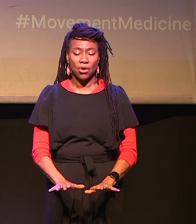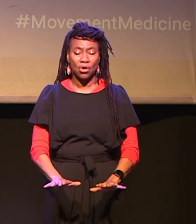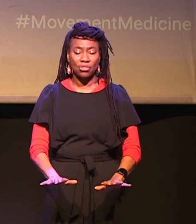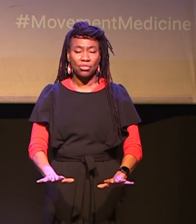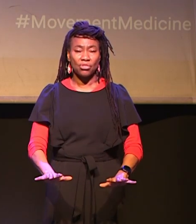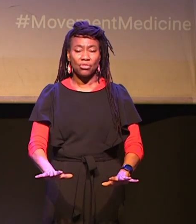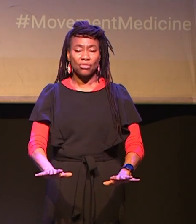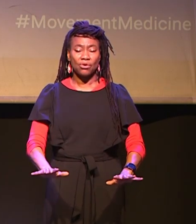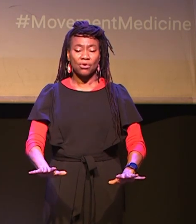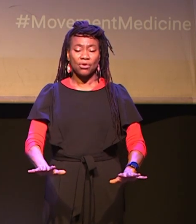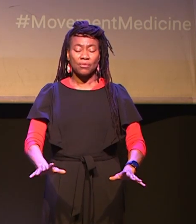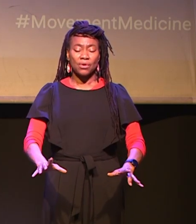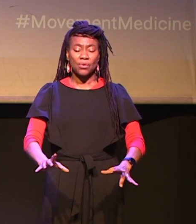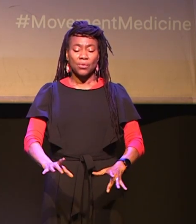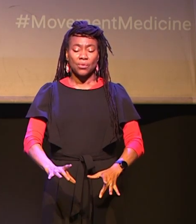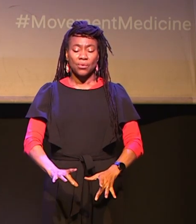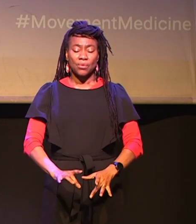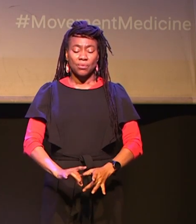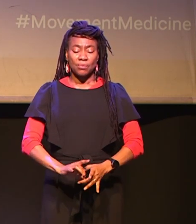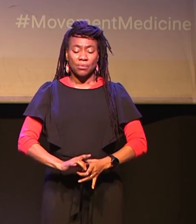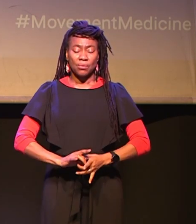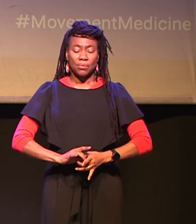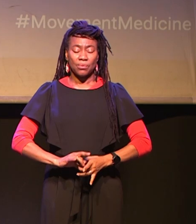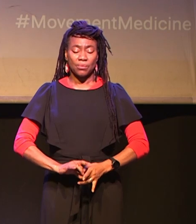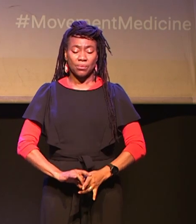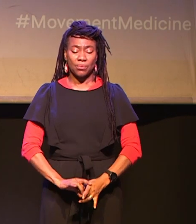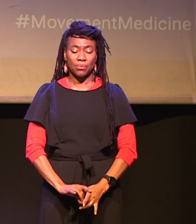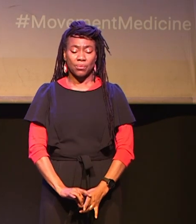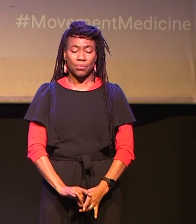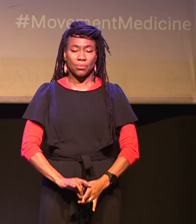even further to the core of the earth.